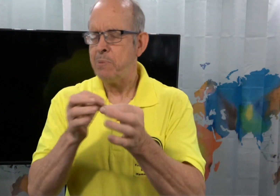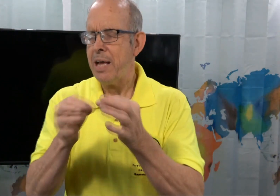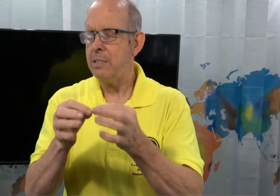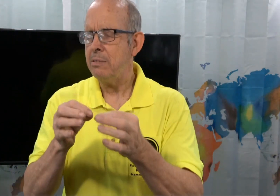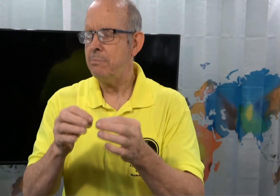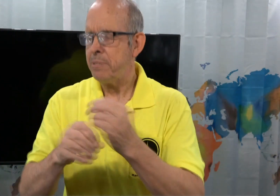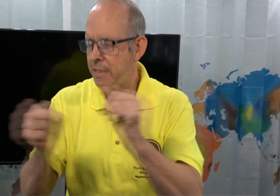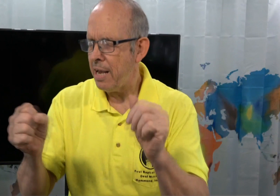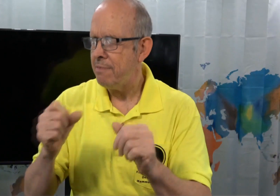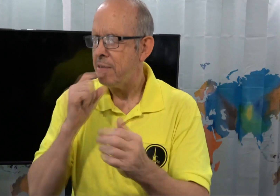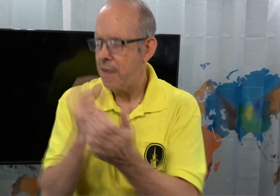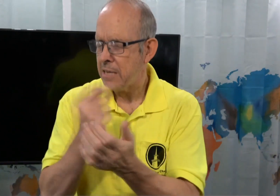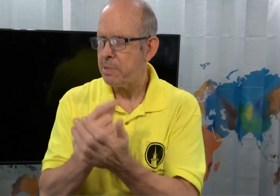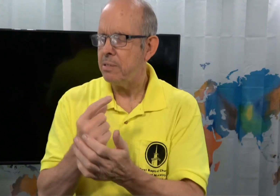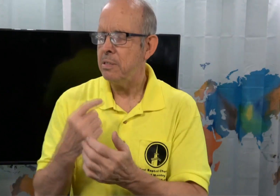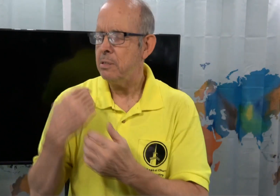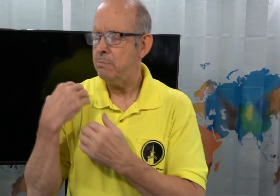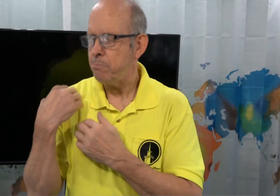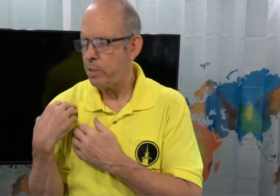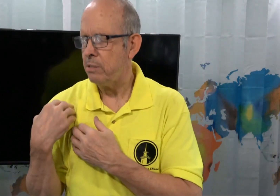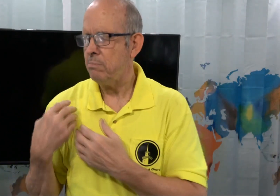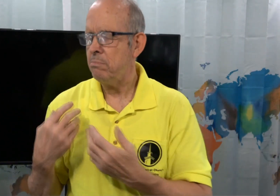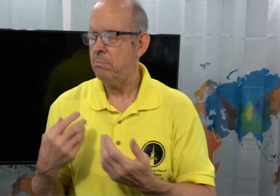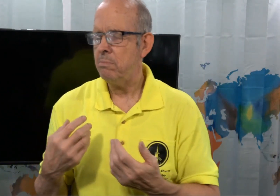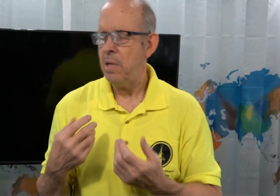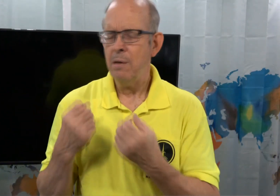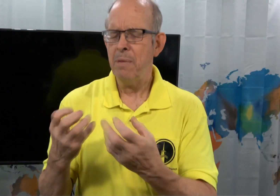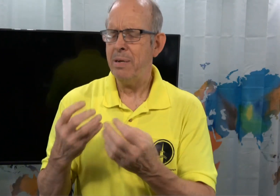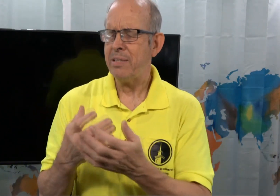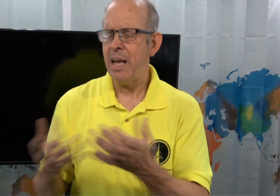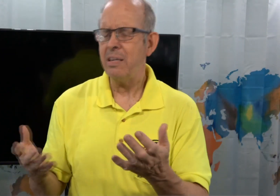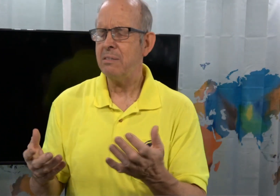Spain, say, gospel, working. Many things.